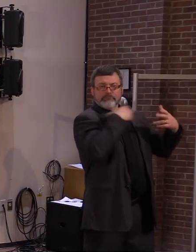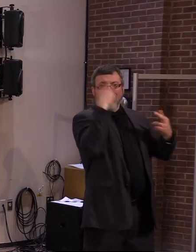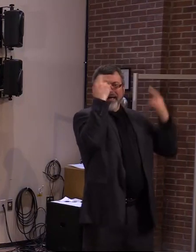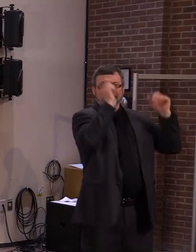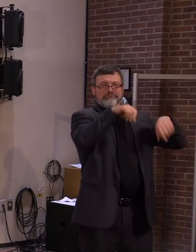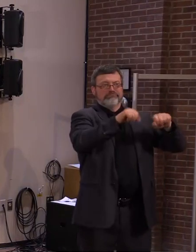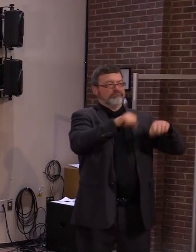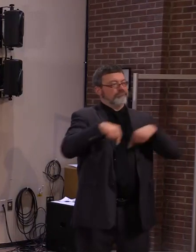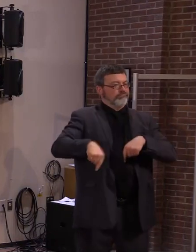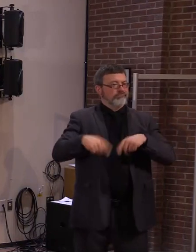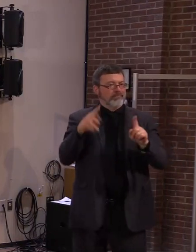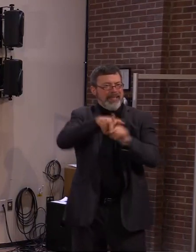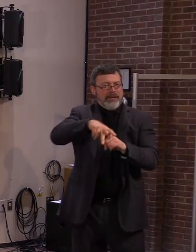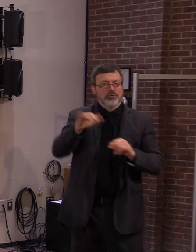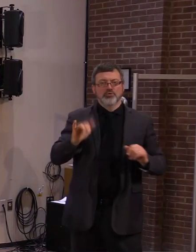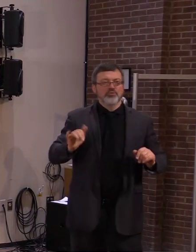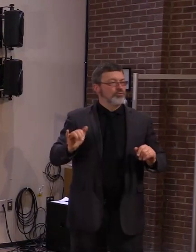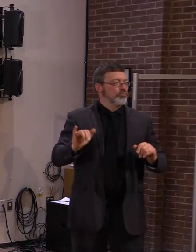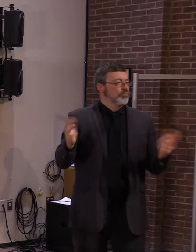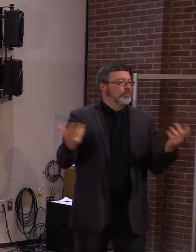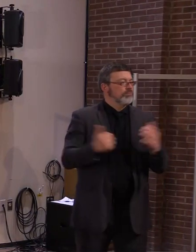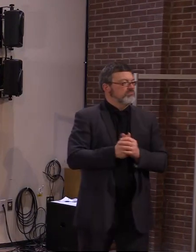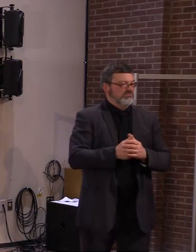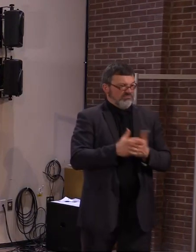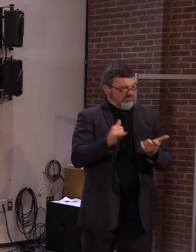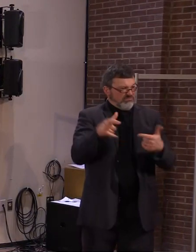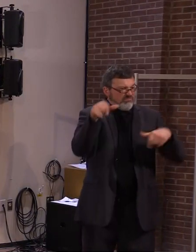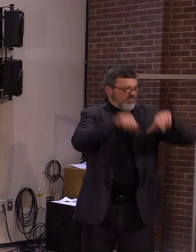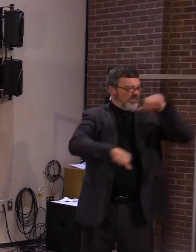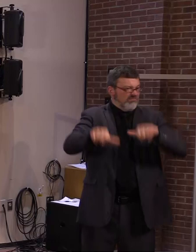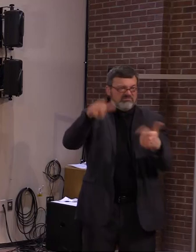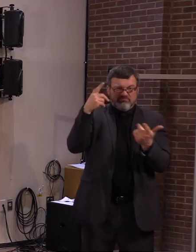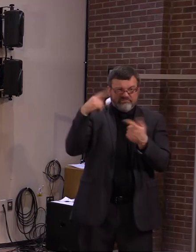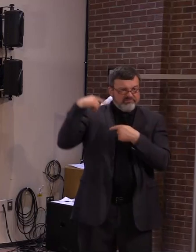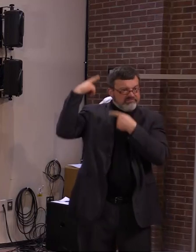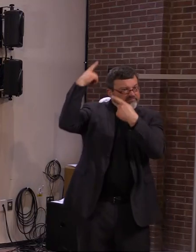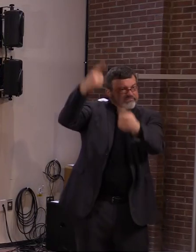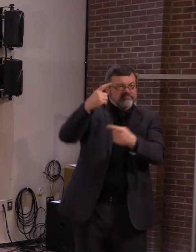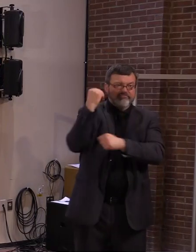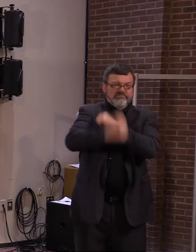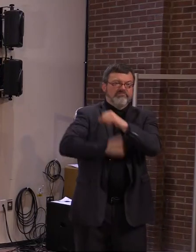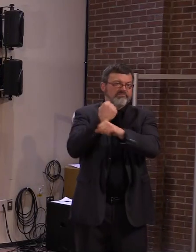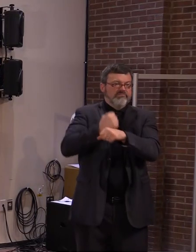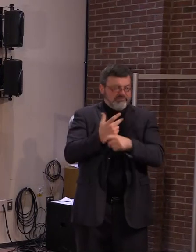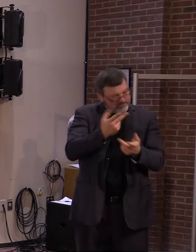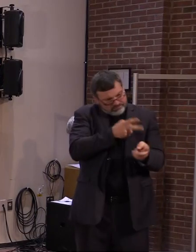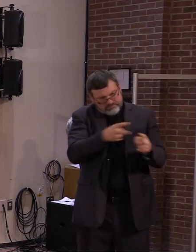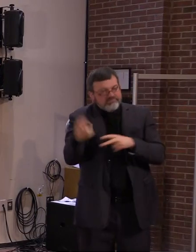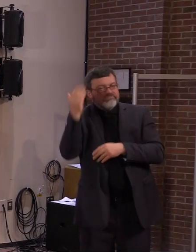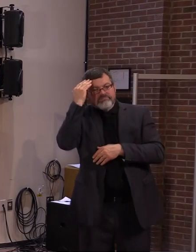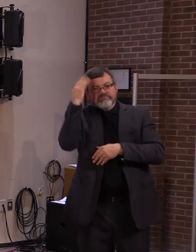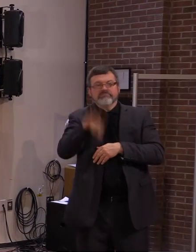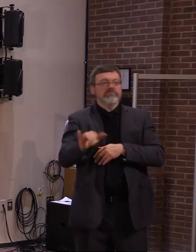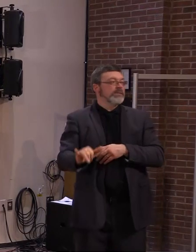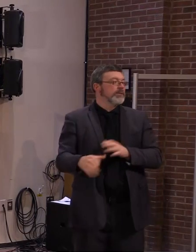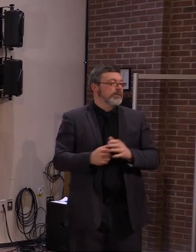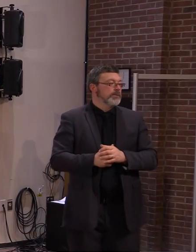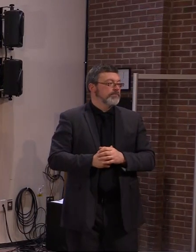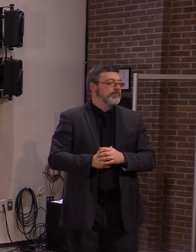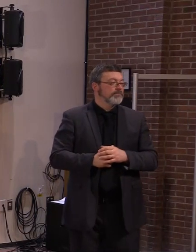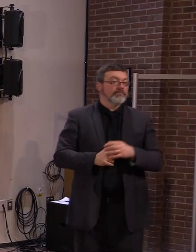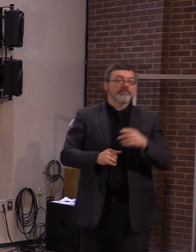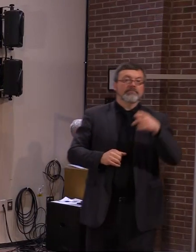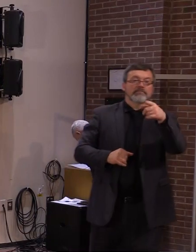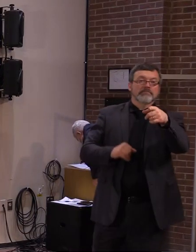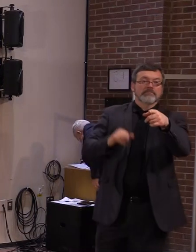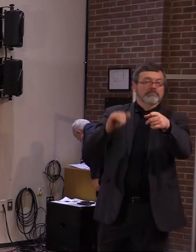step. This might be a question for Secretary Smith. ICU capacity, I've heard Rutland Regional brought up as a